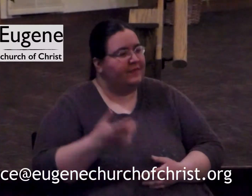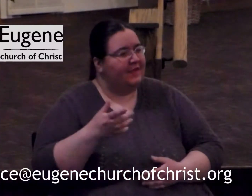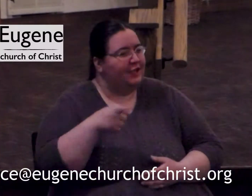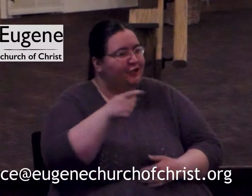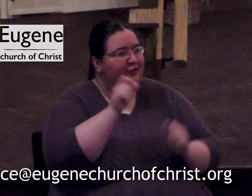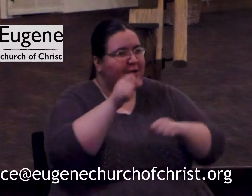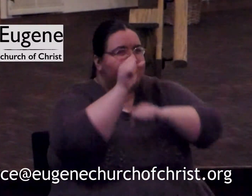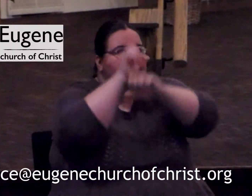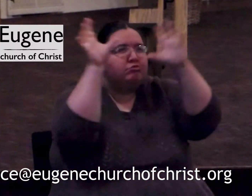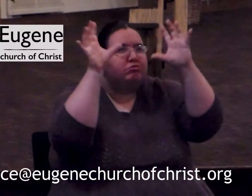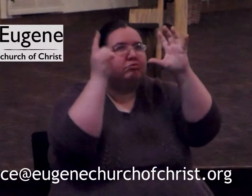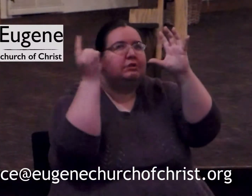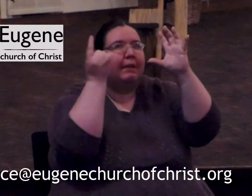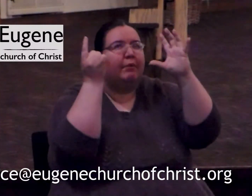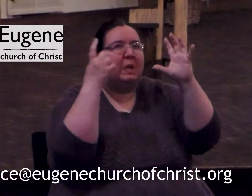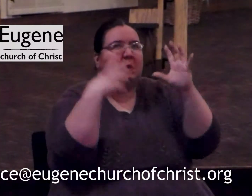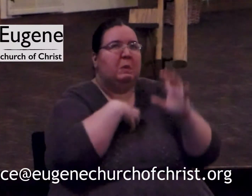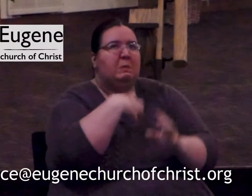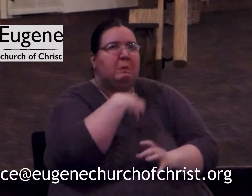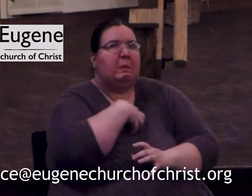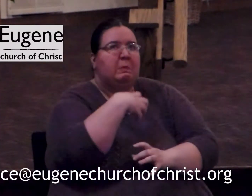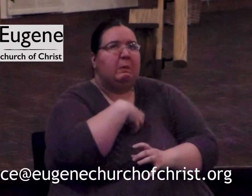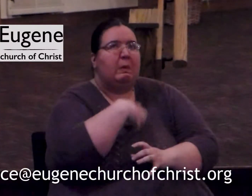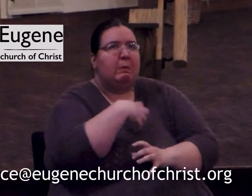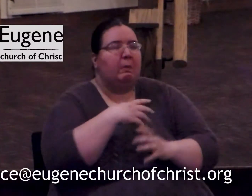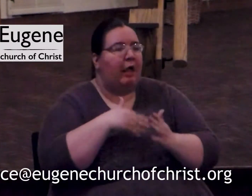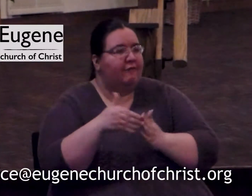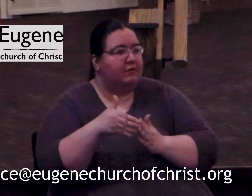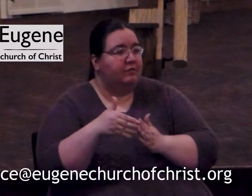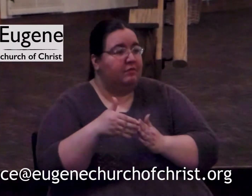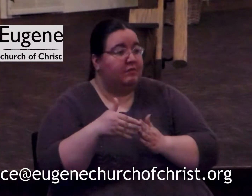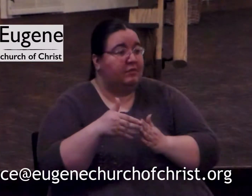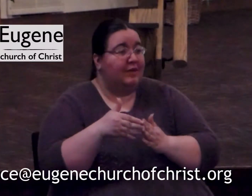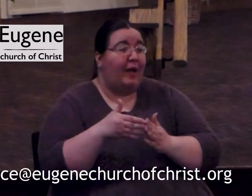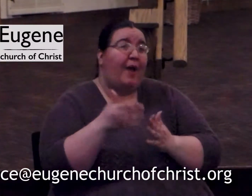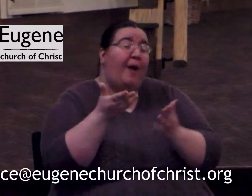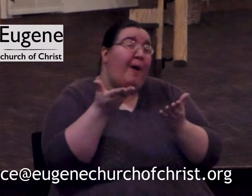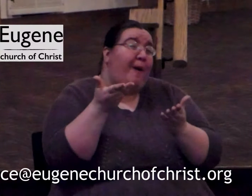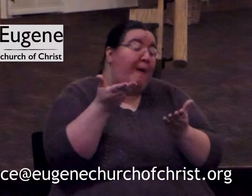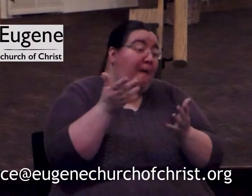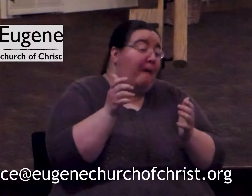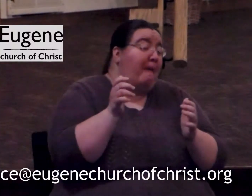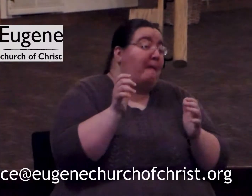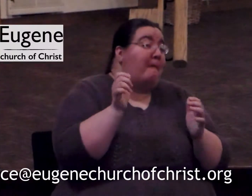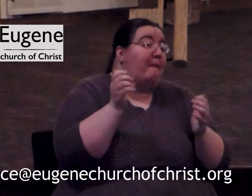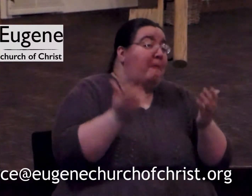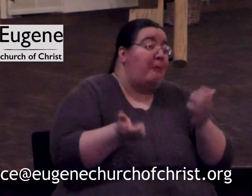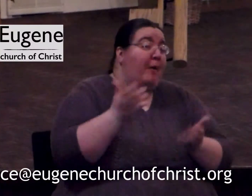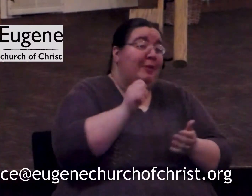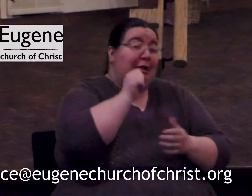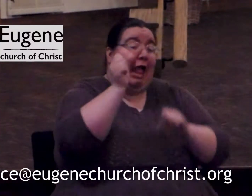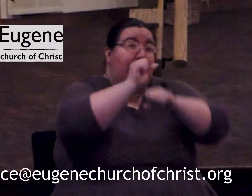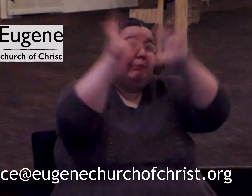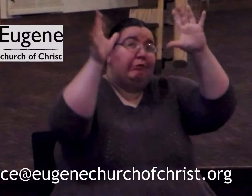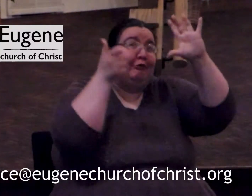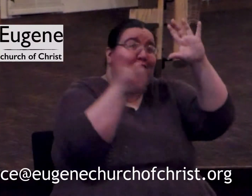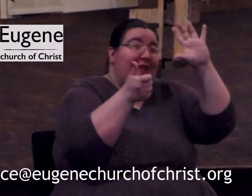got somebody there. It's probably not you, by the way, for some reason. I'm not imagining me. I know I grumble.